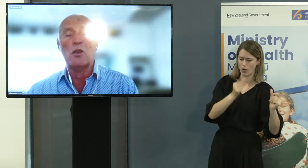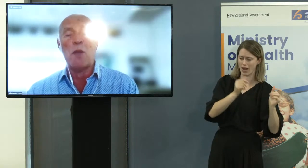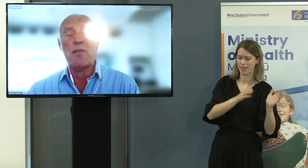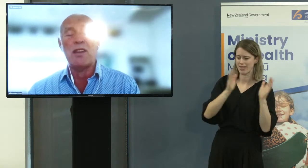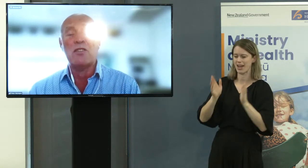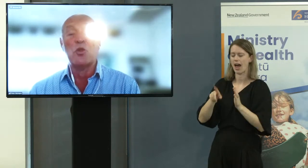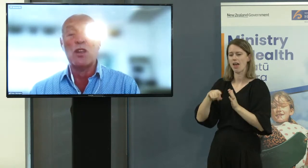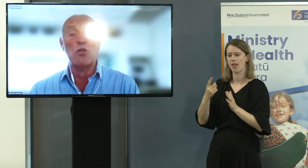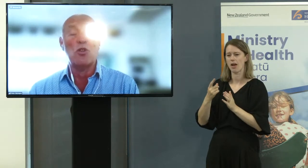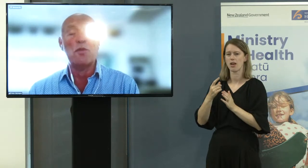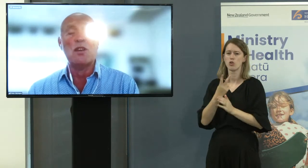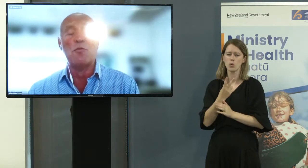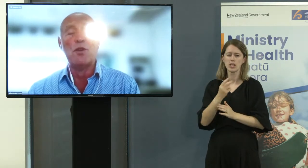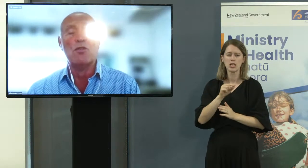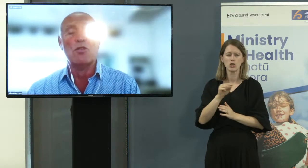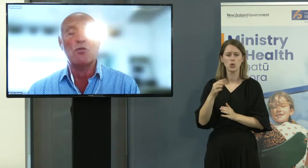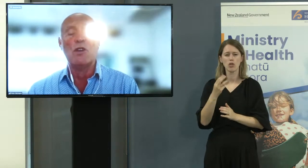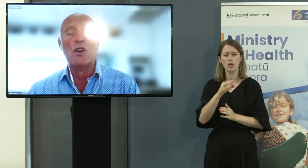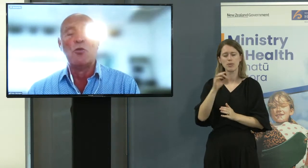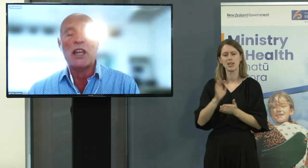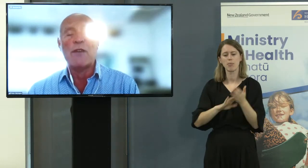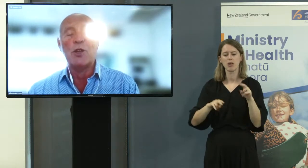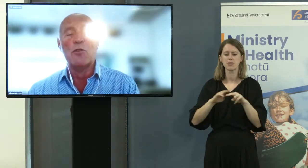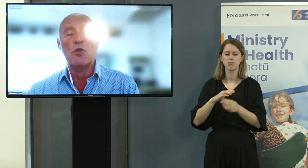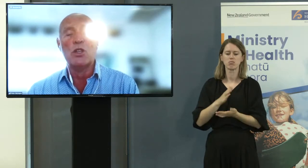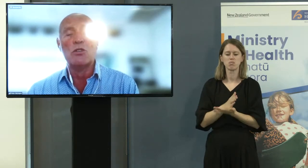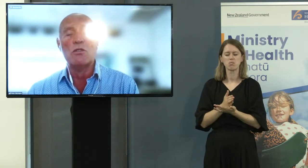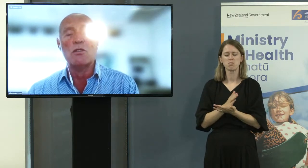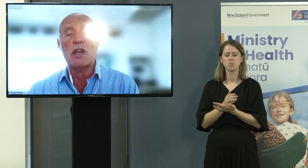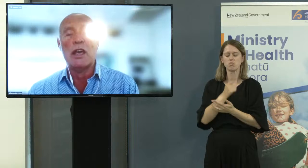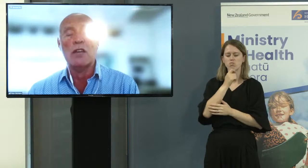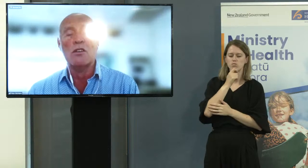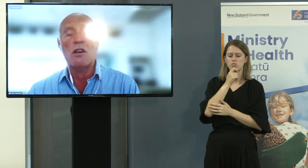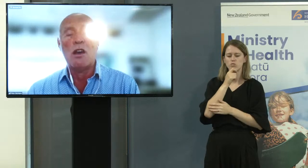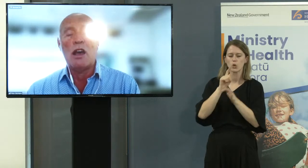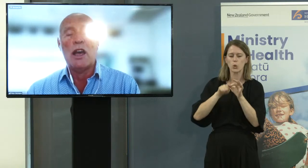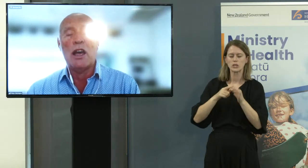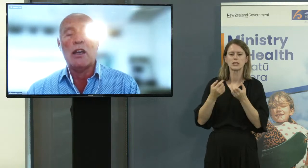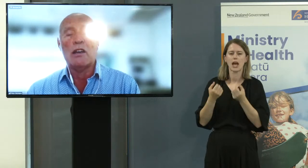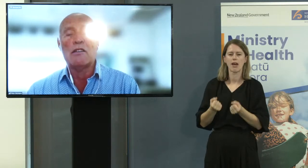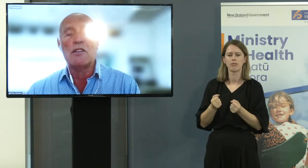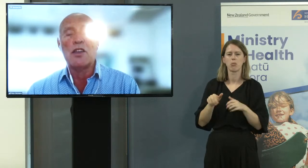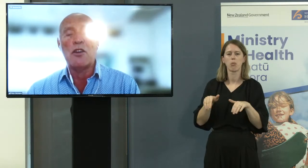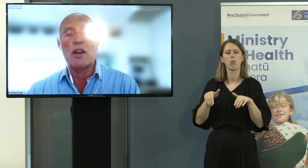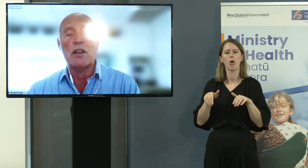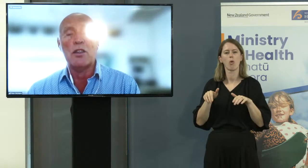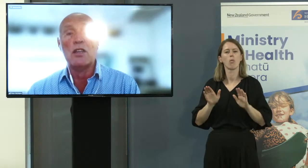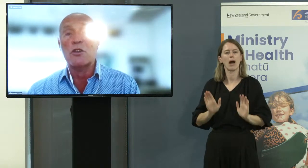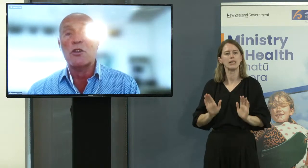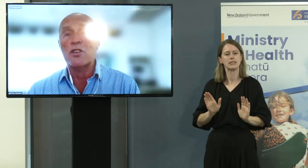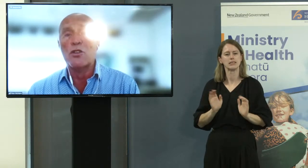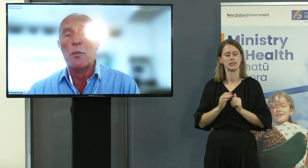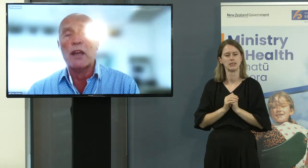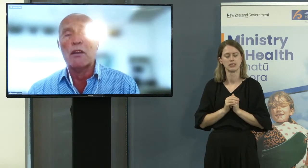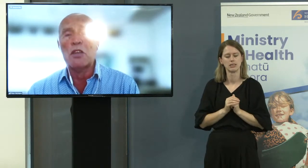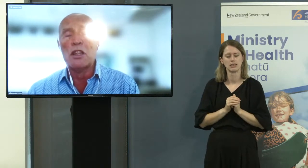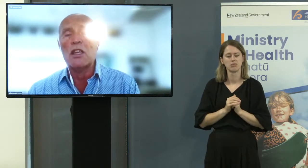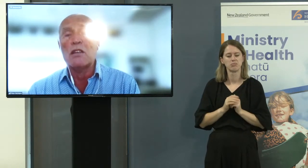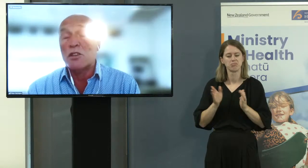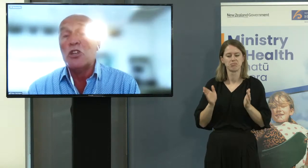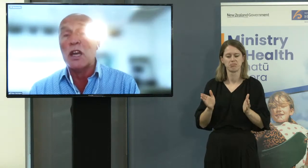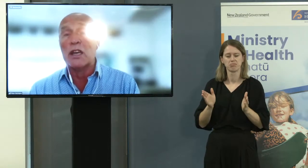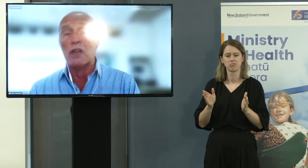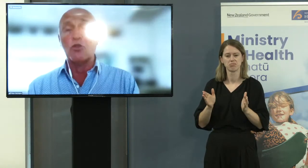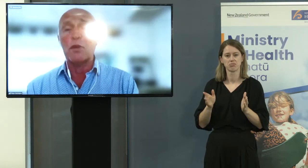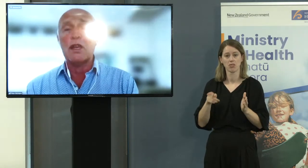fact that there might be another 20 or 30% of parents who really have a lot of questions and there are things they're uncertain about. I think